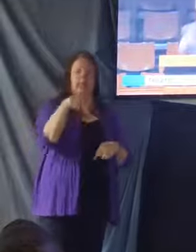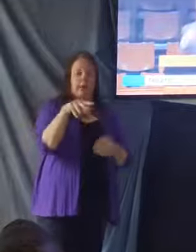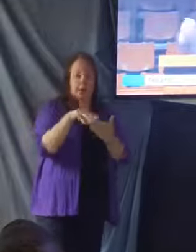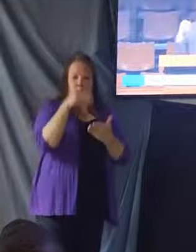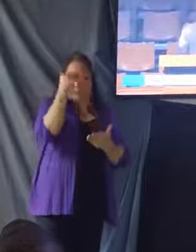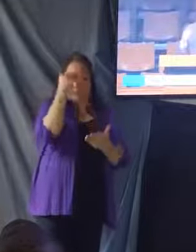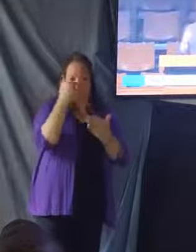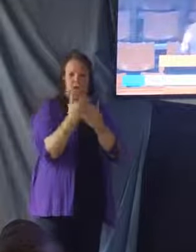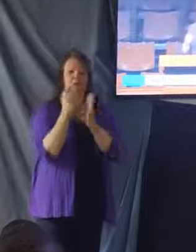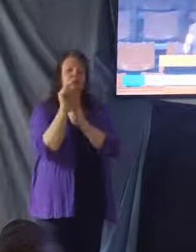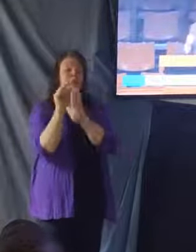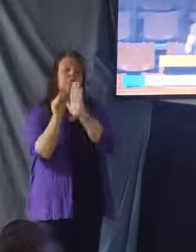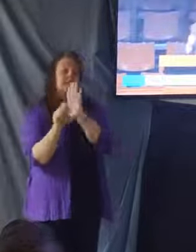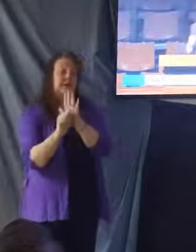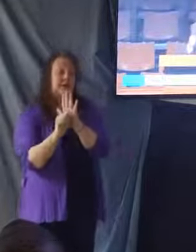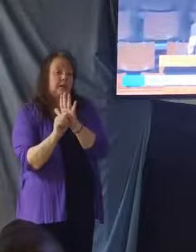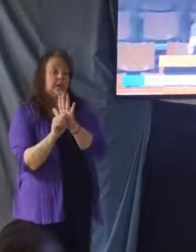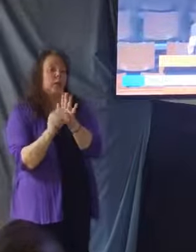in the New Testament revealed